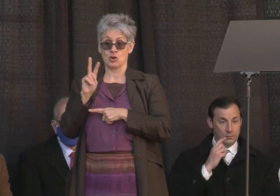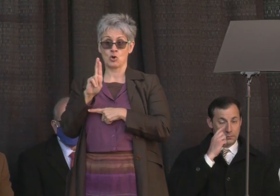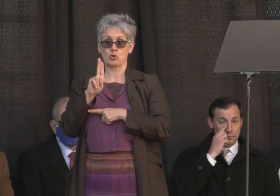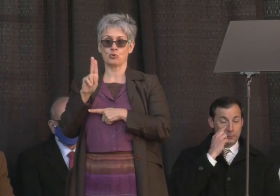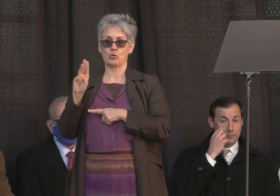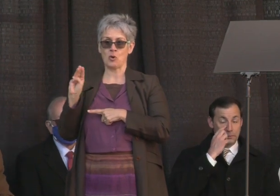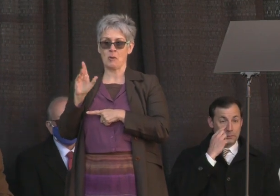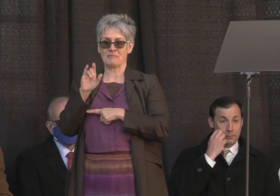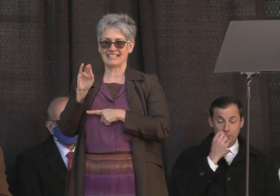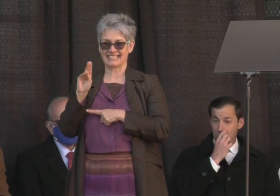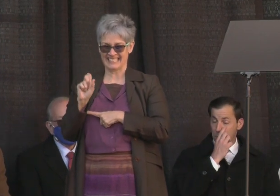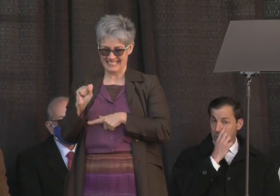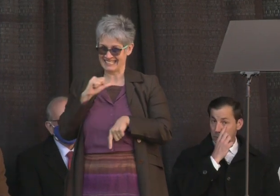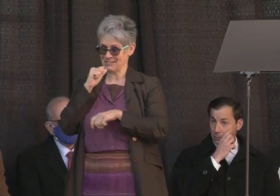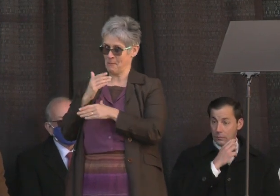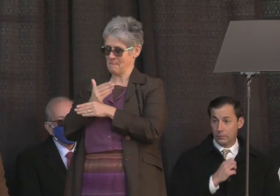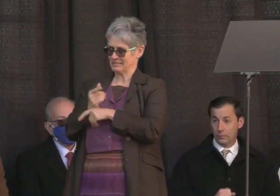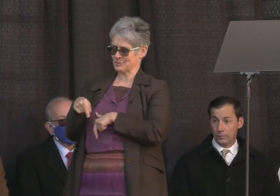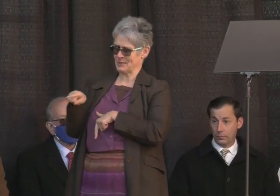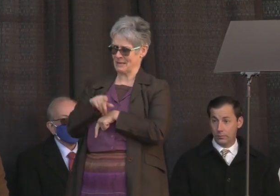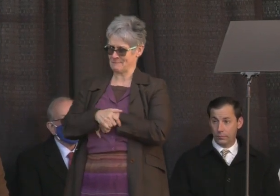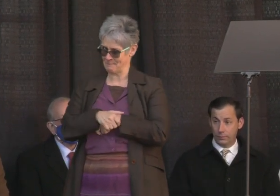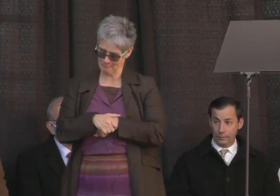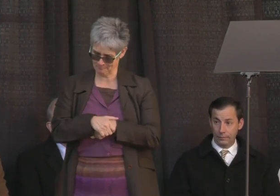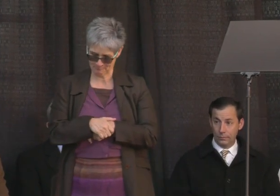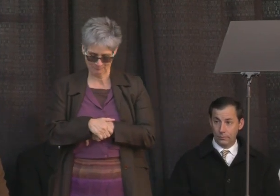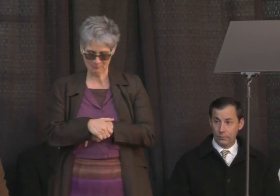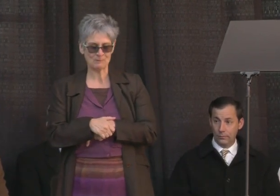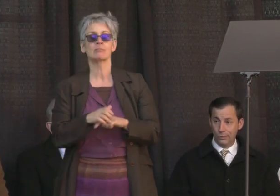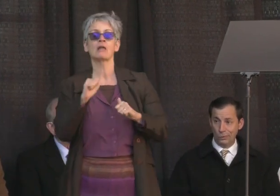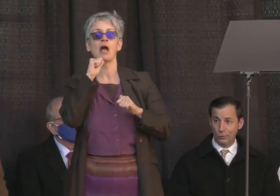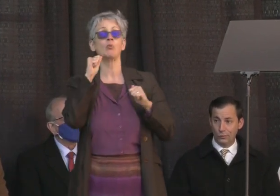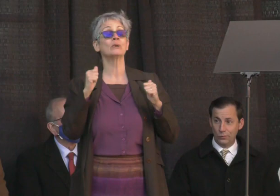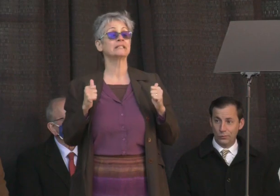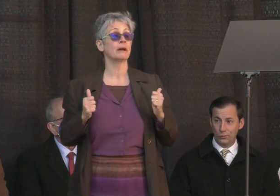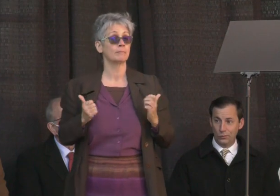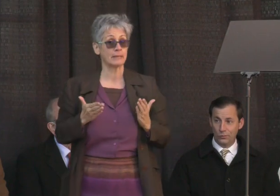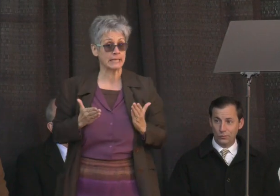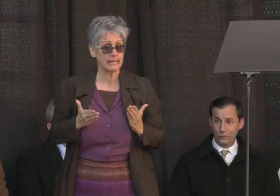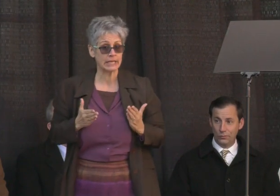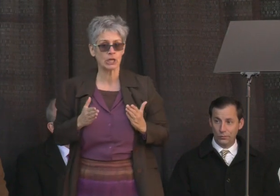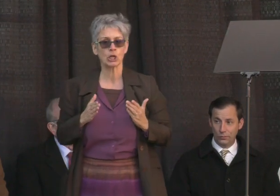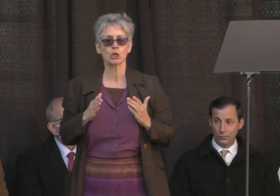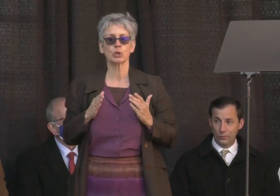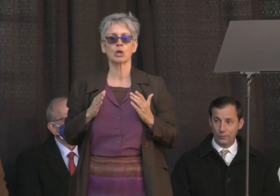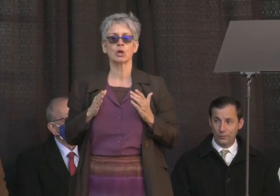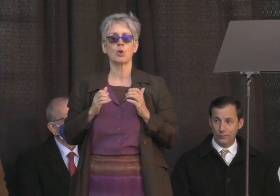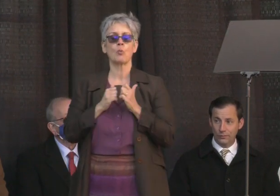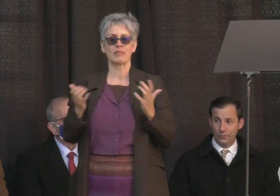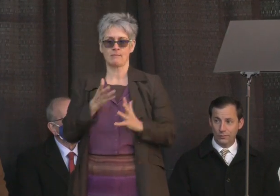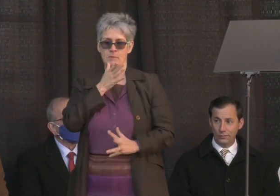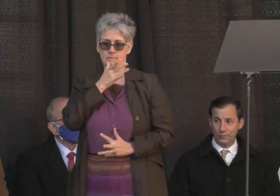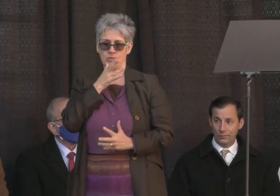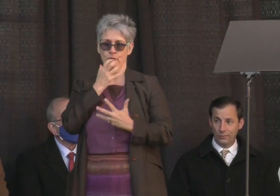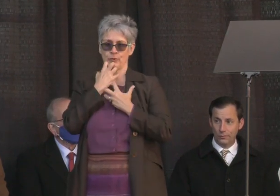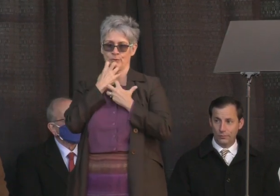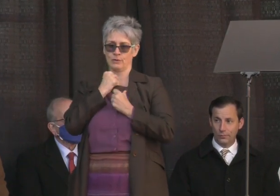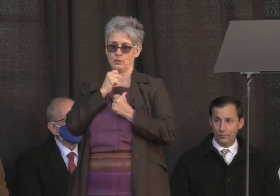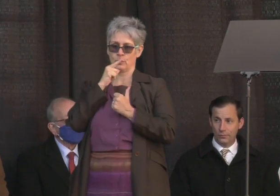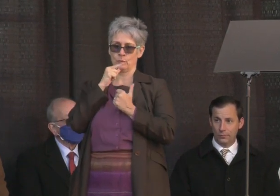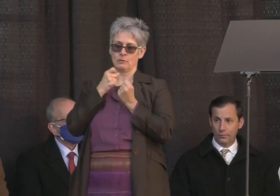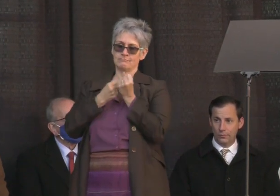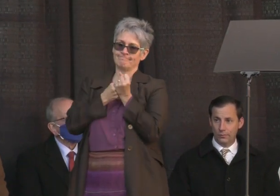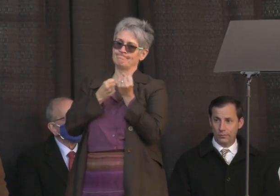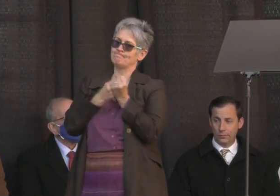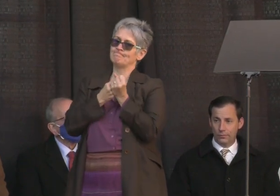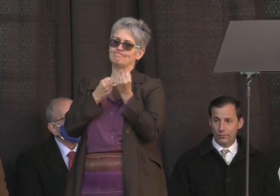Crumlins. And of course, I wouldn't be here but for my dear mother, who has always been my biggest cheerleader, and